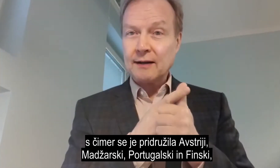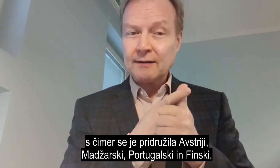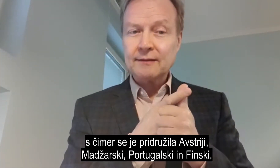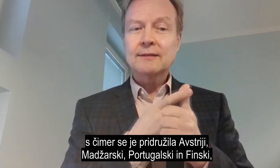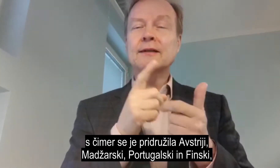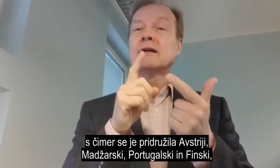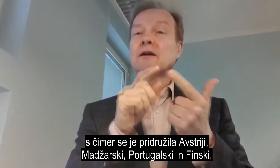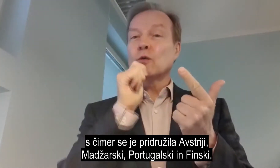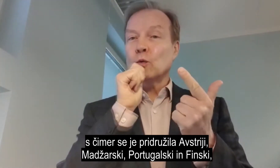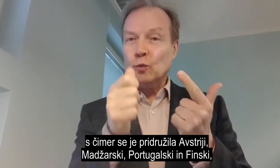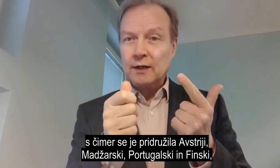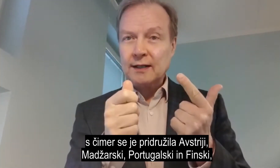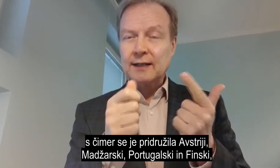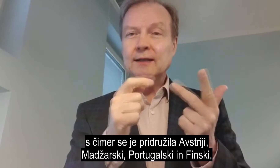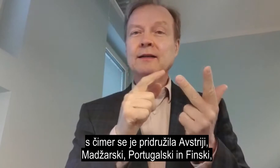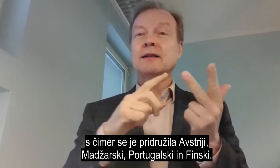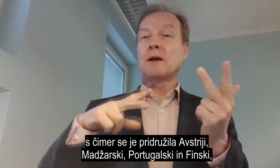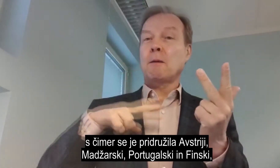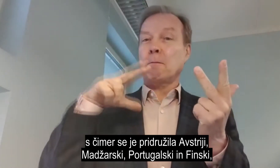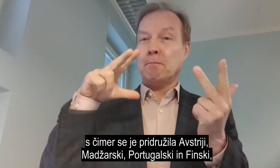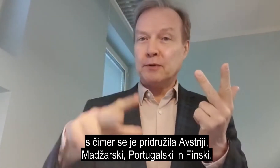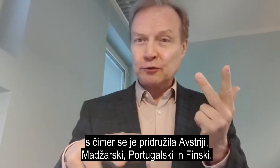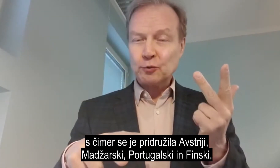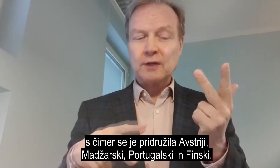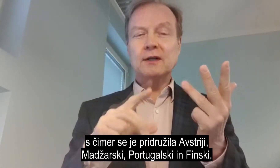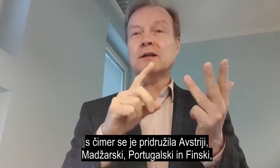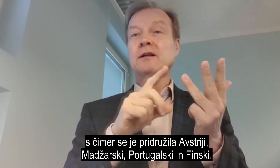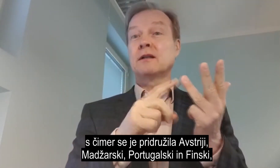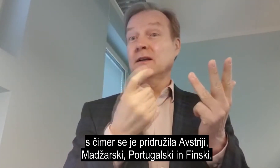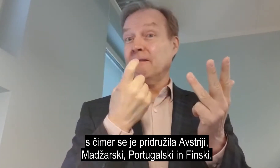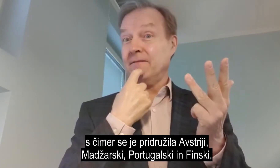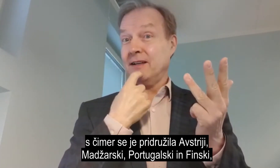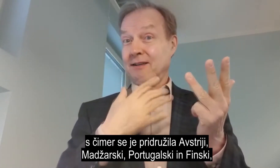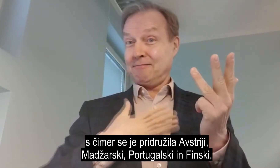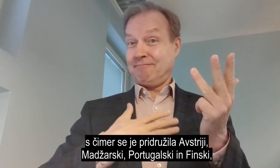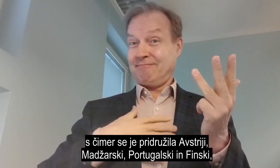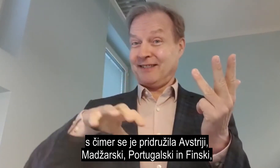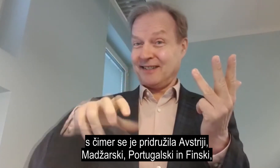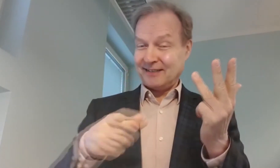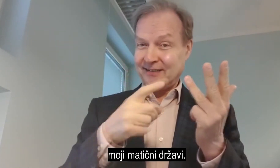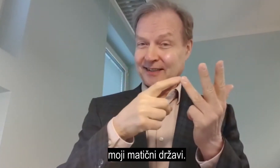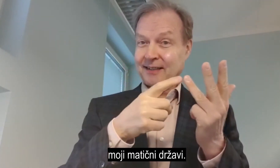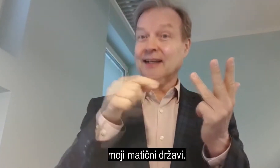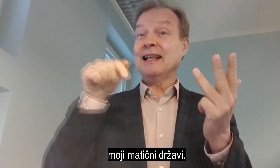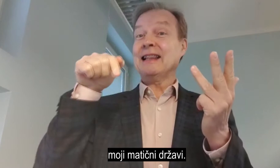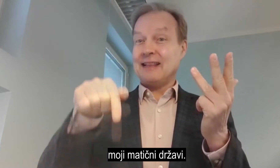Austria, Hungary, Portugal, Belgium country,